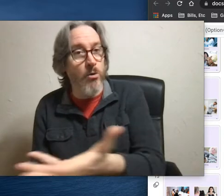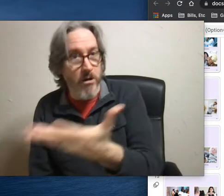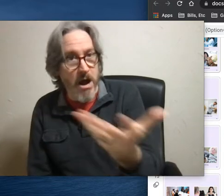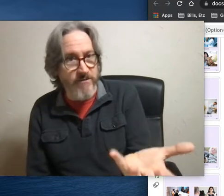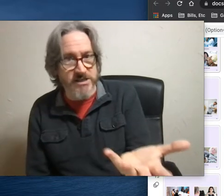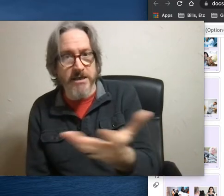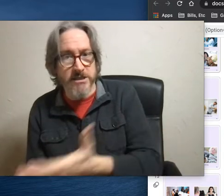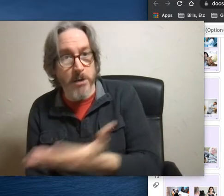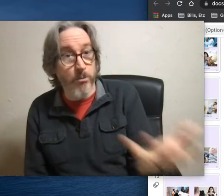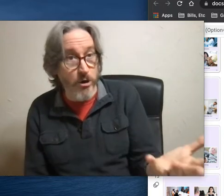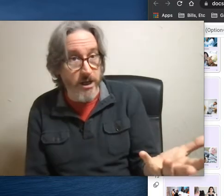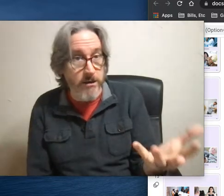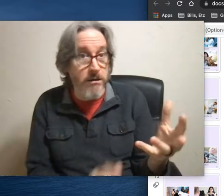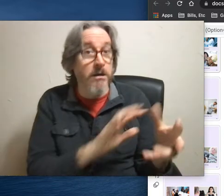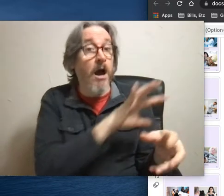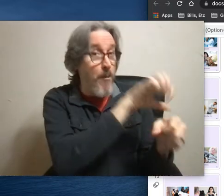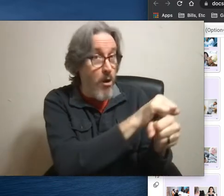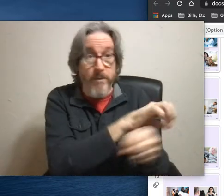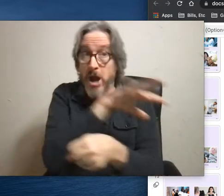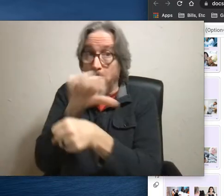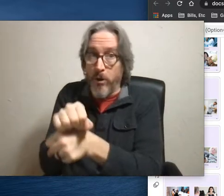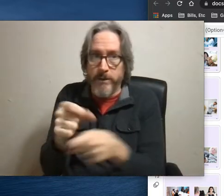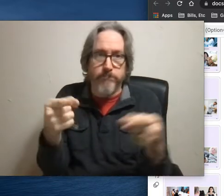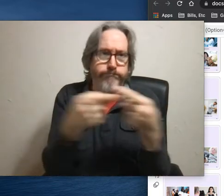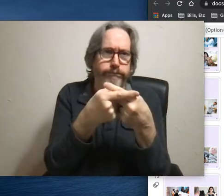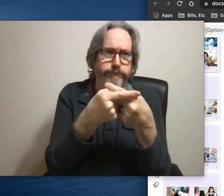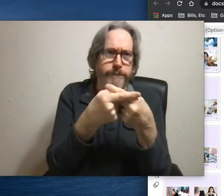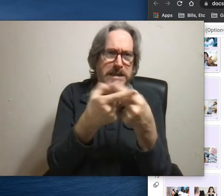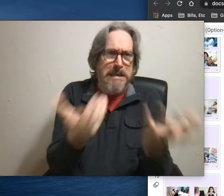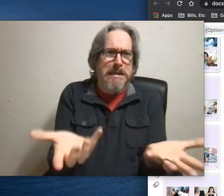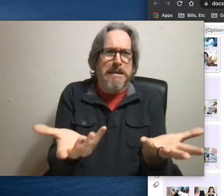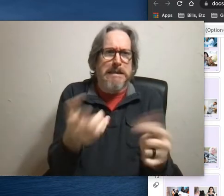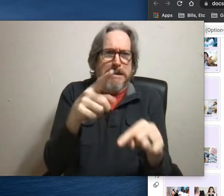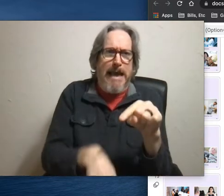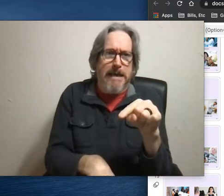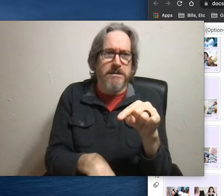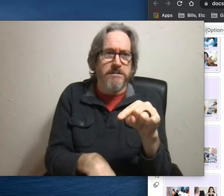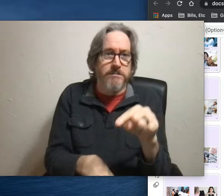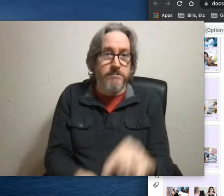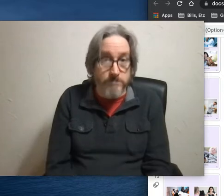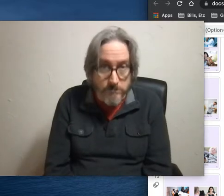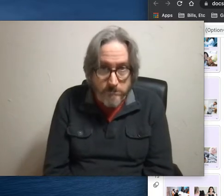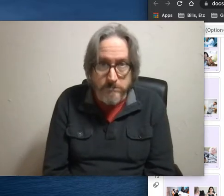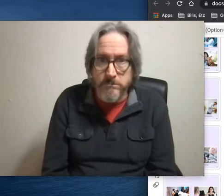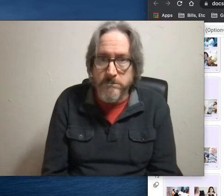So obviously double booking, appointment, boom, can't.